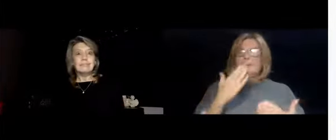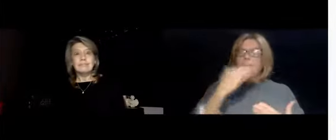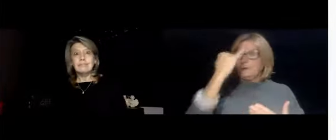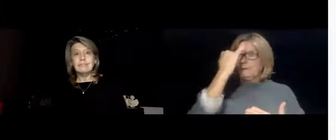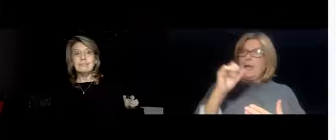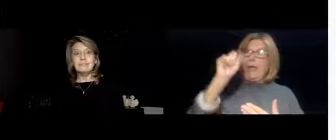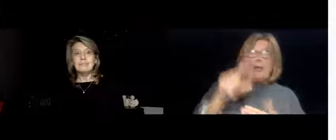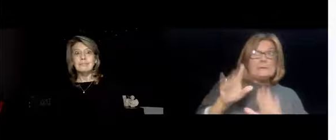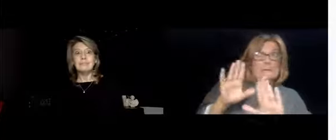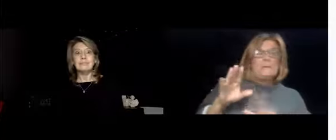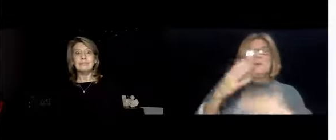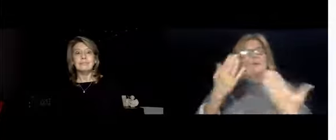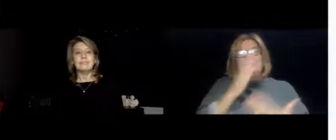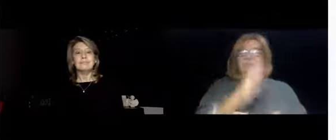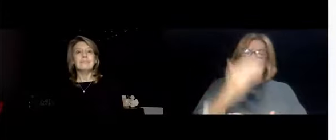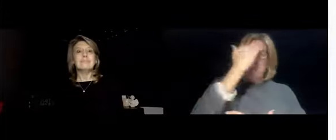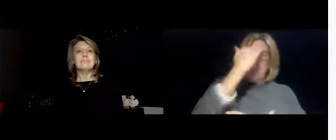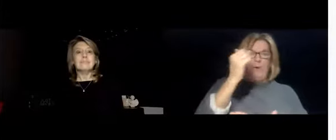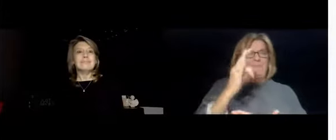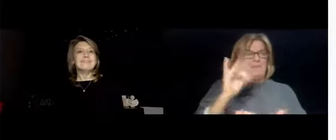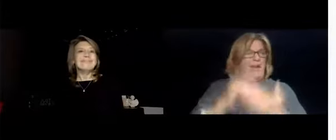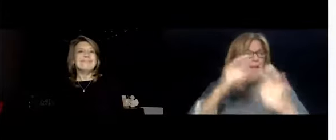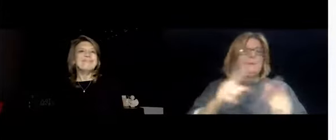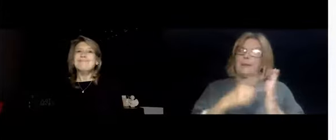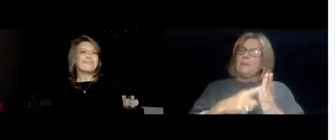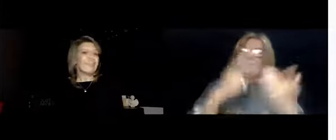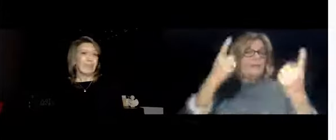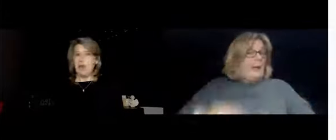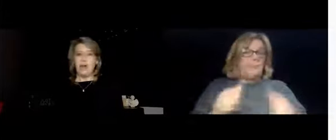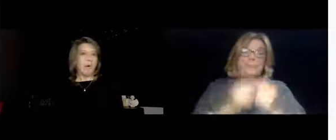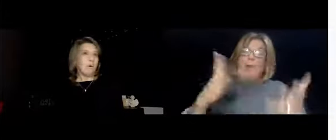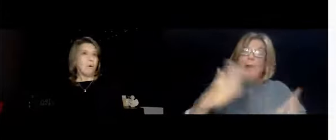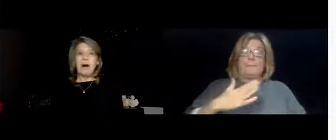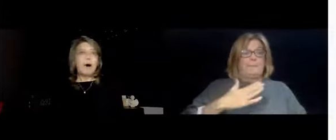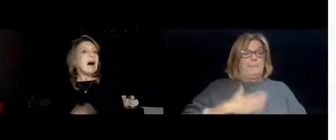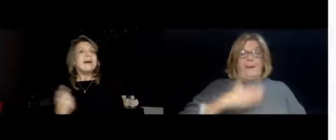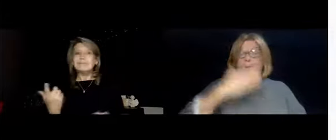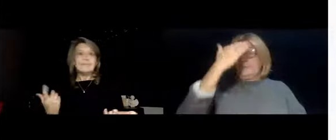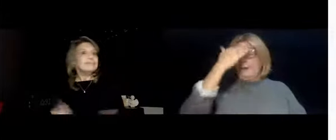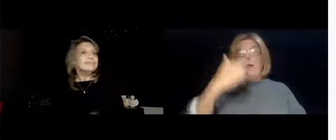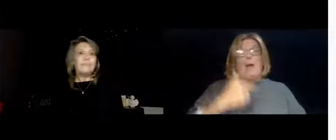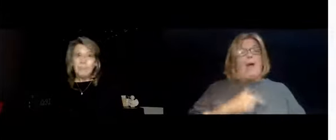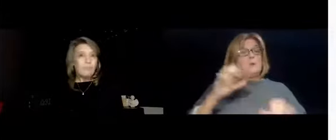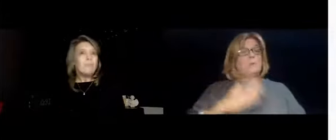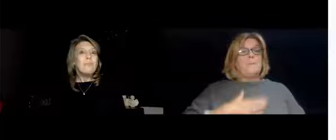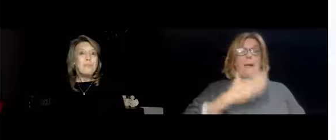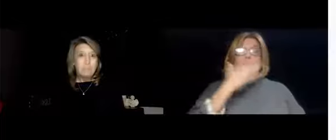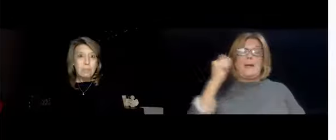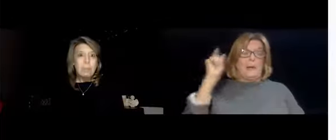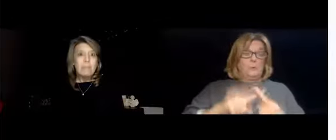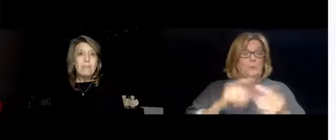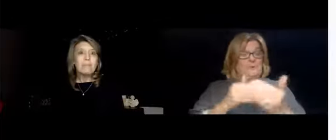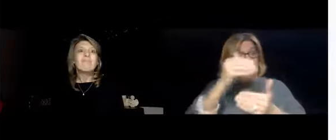can happen at the last minute. So I believe it's a good idea to always ask. You just never know what will happen in any